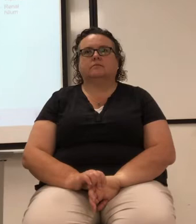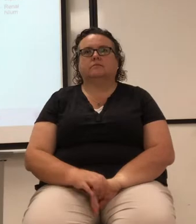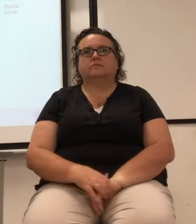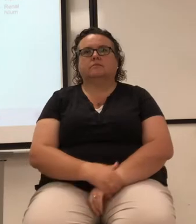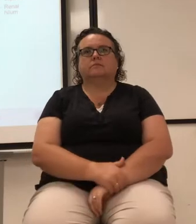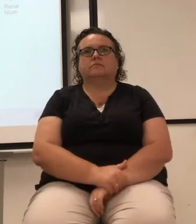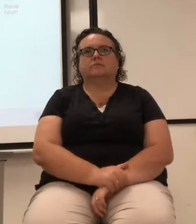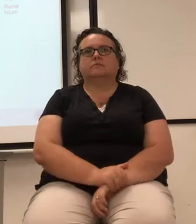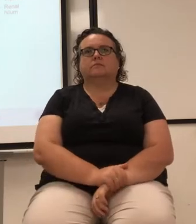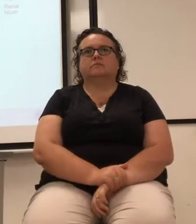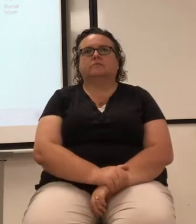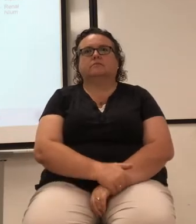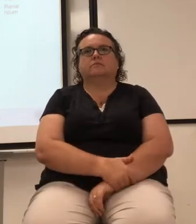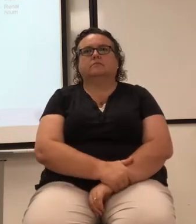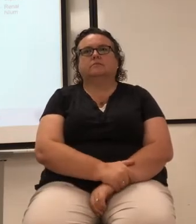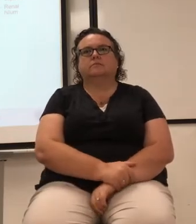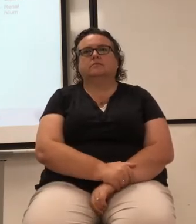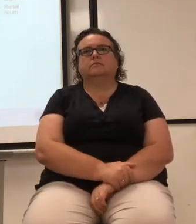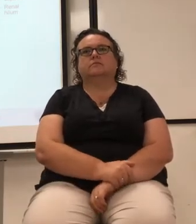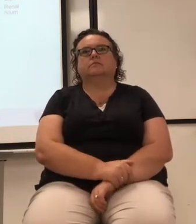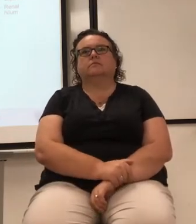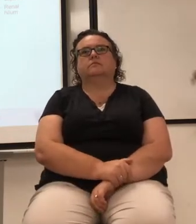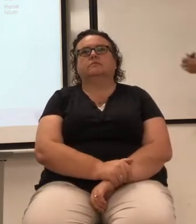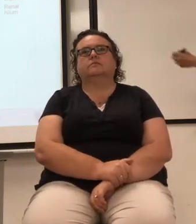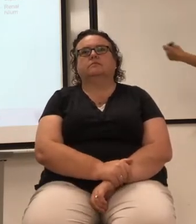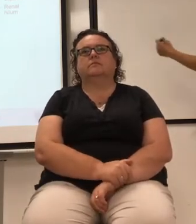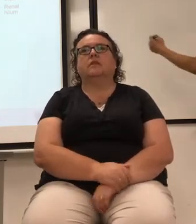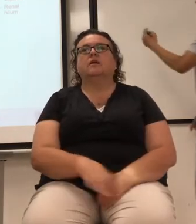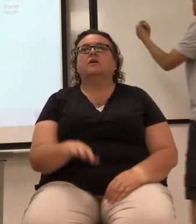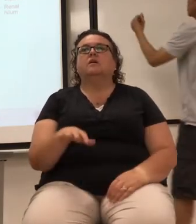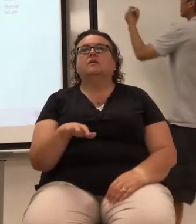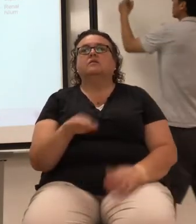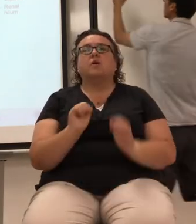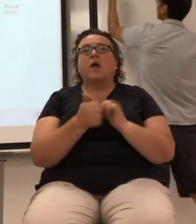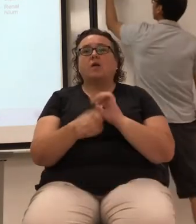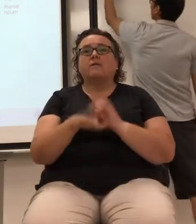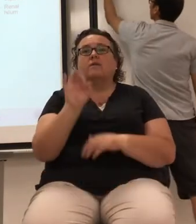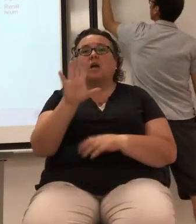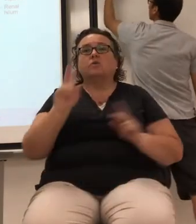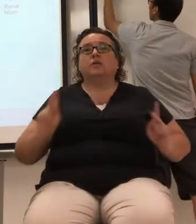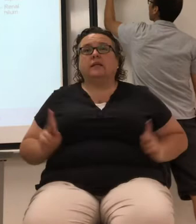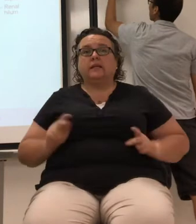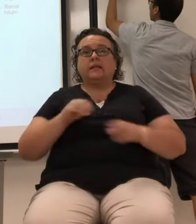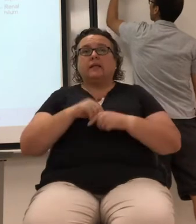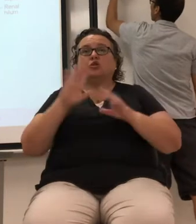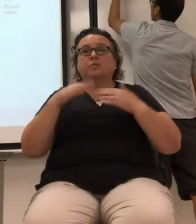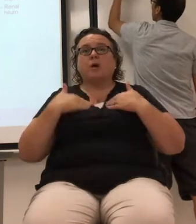Let's see. So, you know, to find the kidney in the body cavity, I'm not really showing you that, but